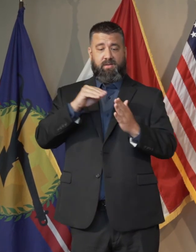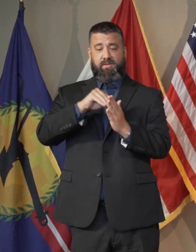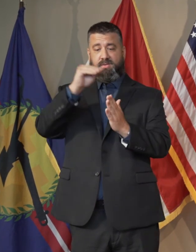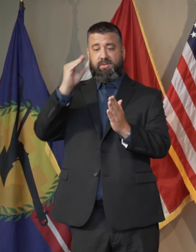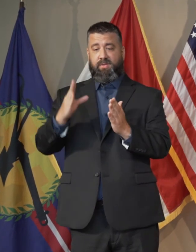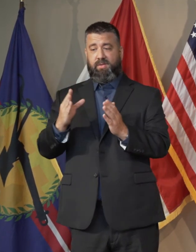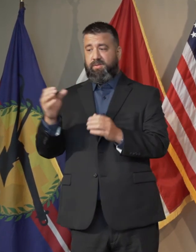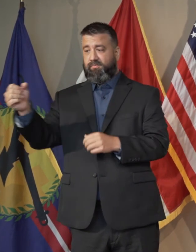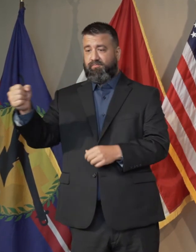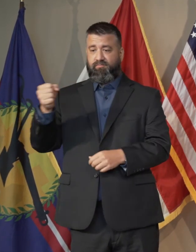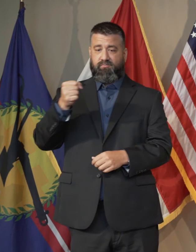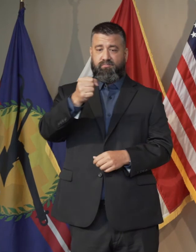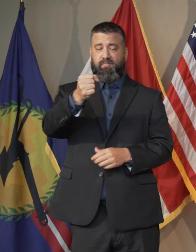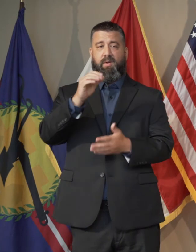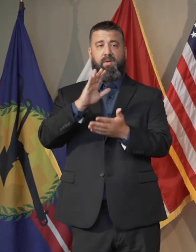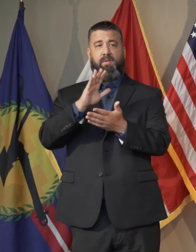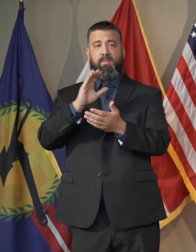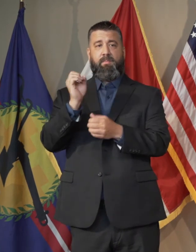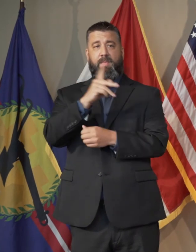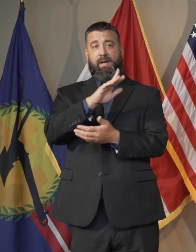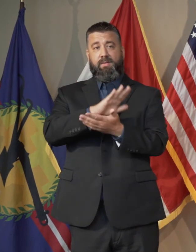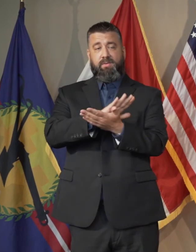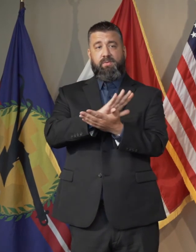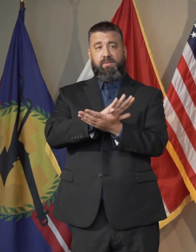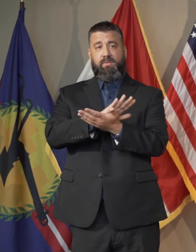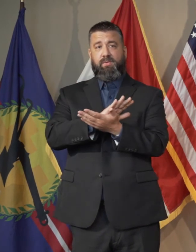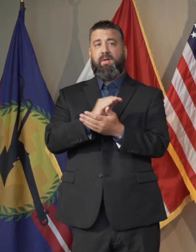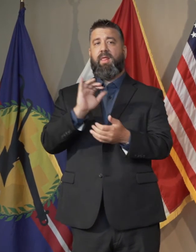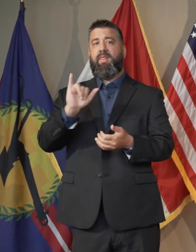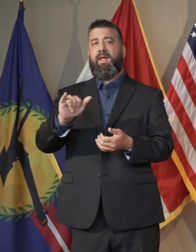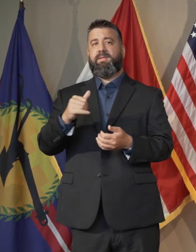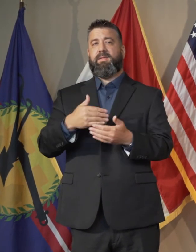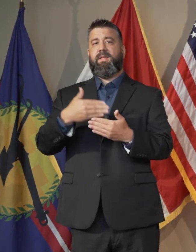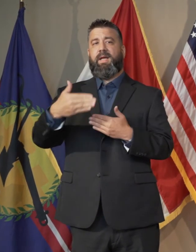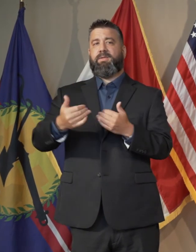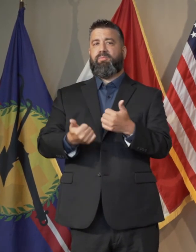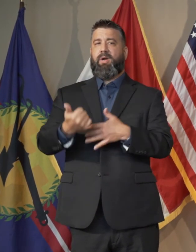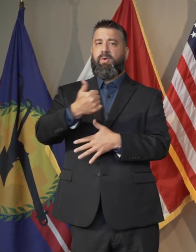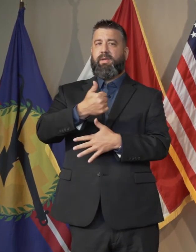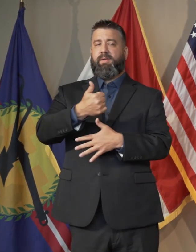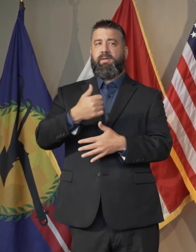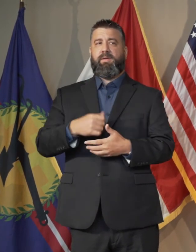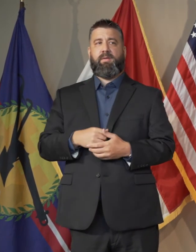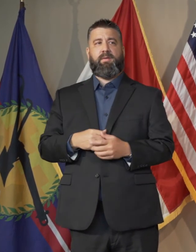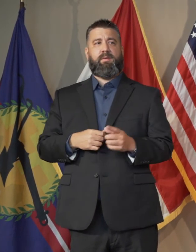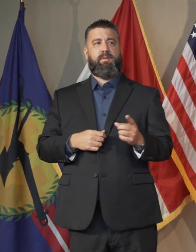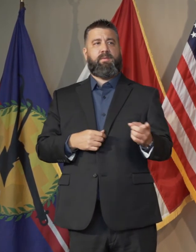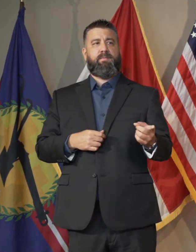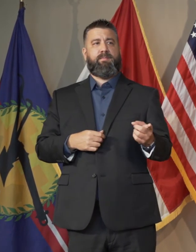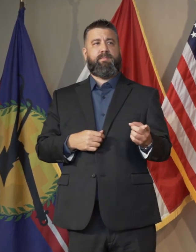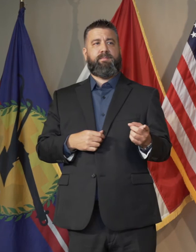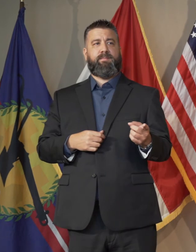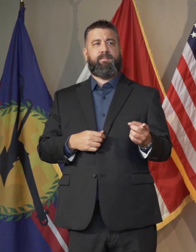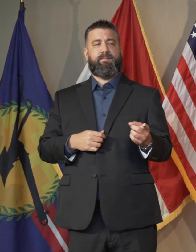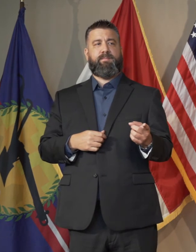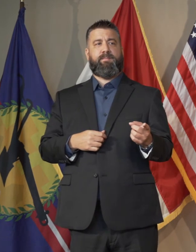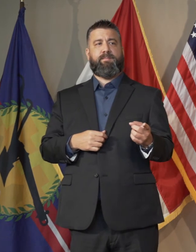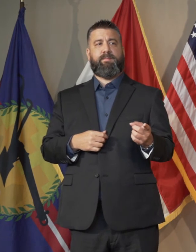back into an in-school learning opportunity, that will be our next priority. Is there a number of businesses who